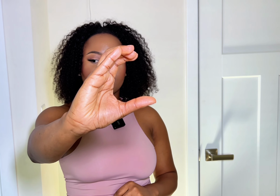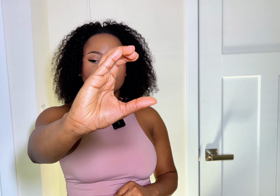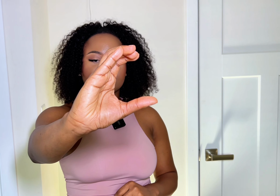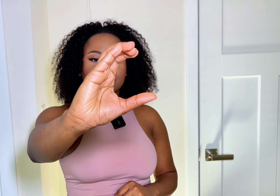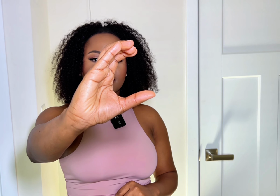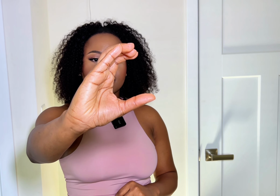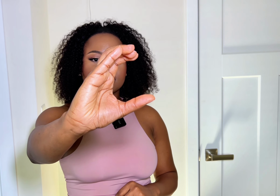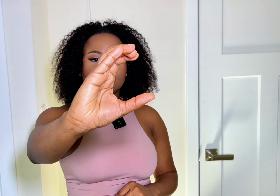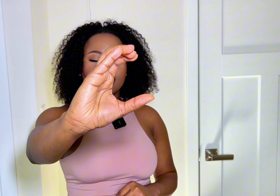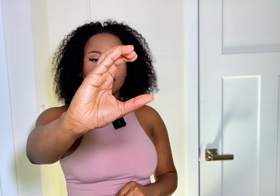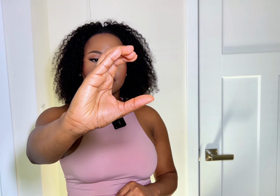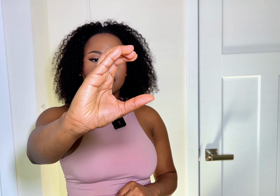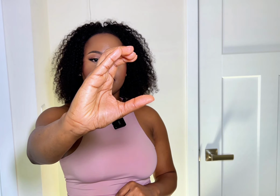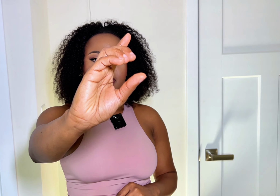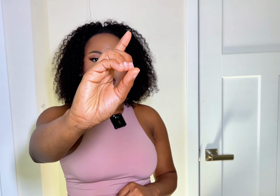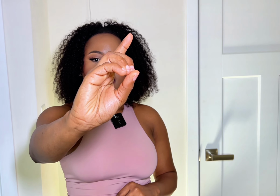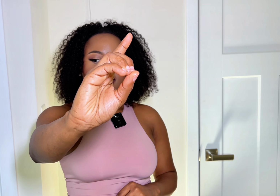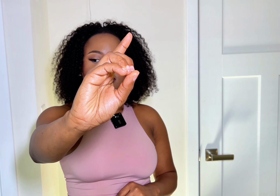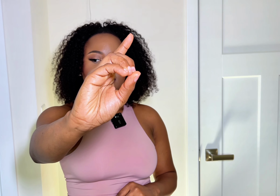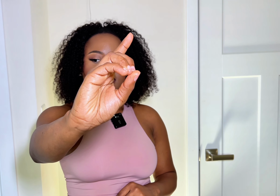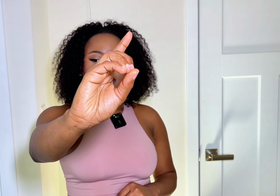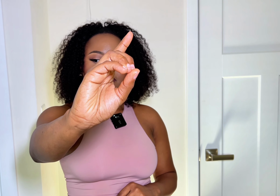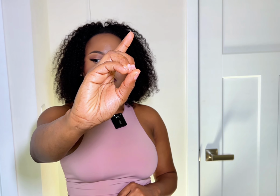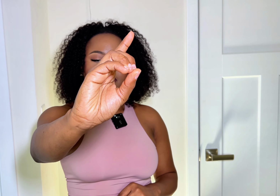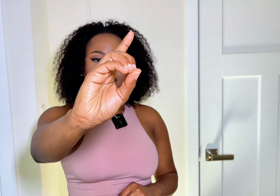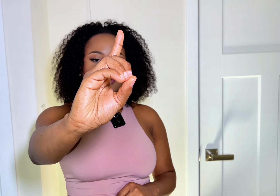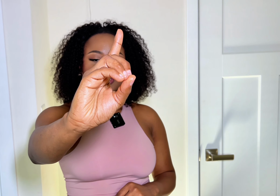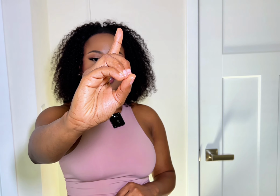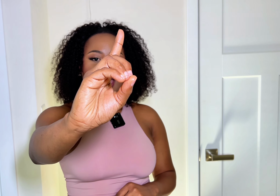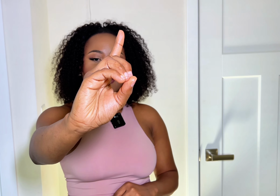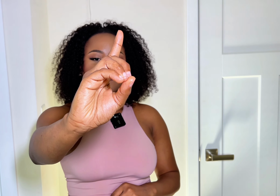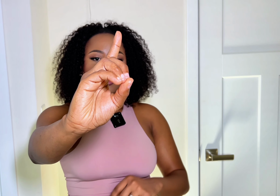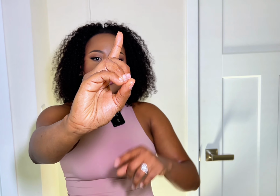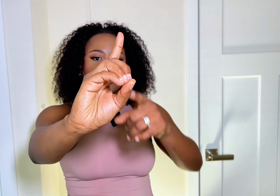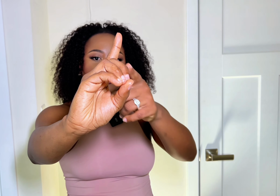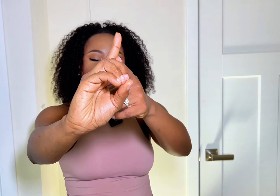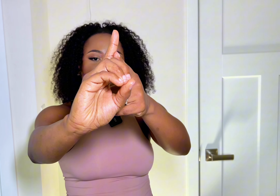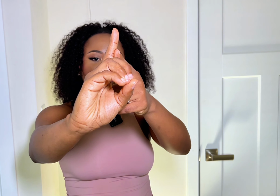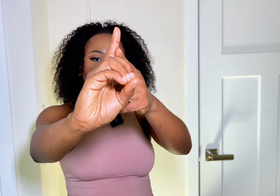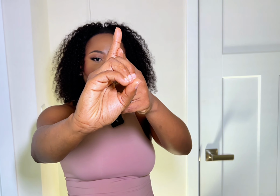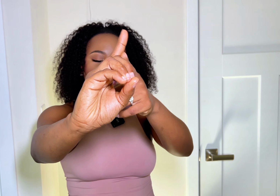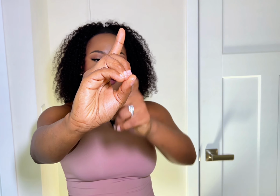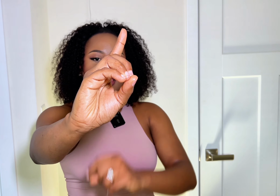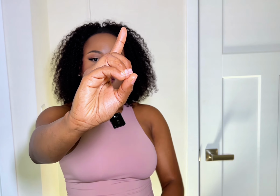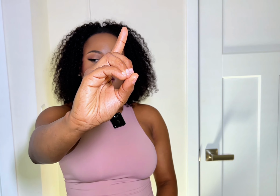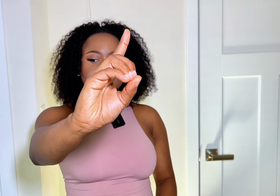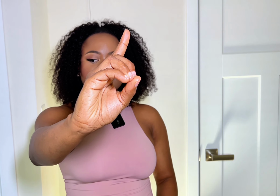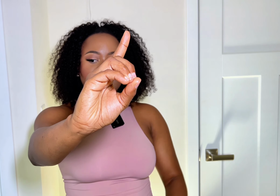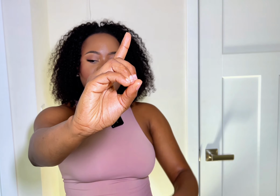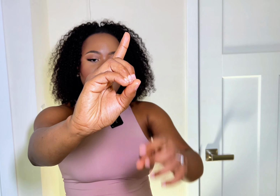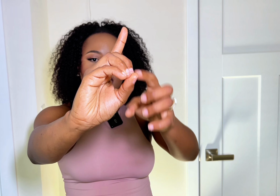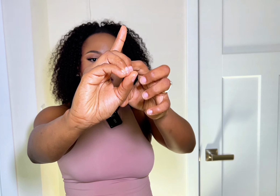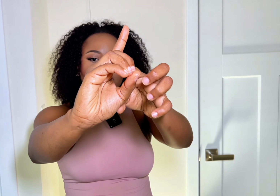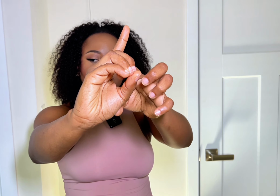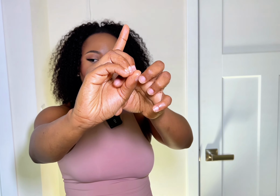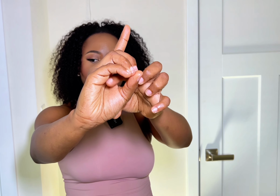this. C, D, you just have the index finger out like this and you just have